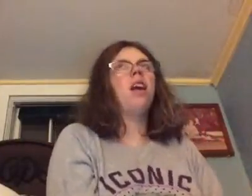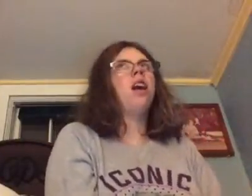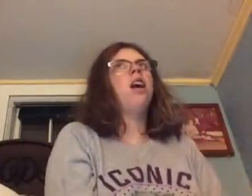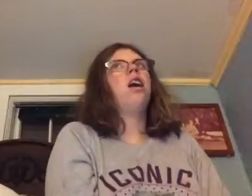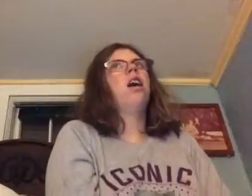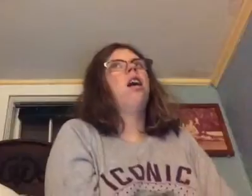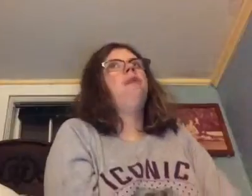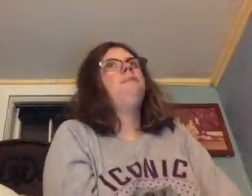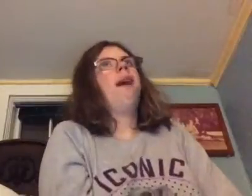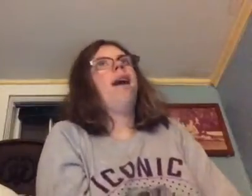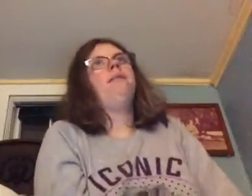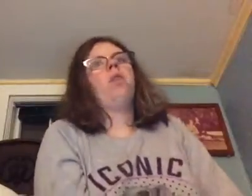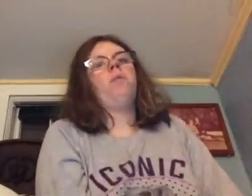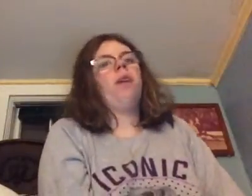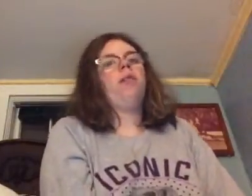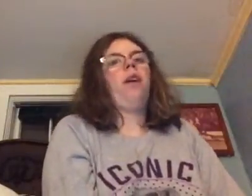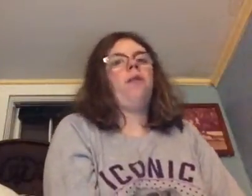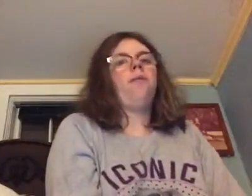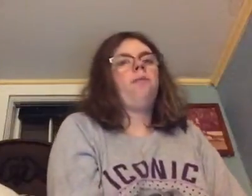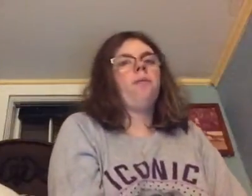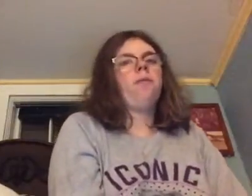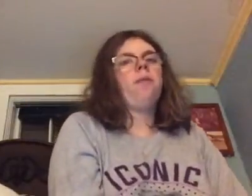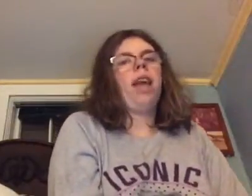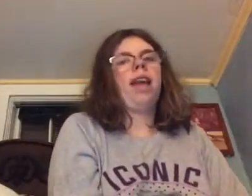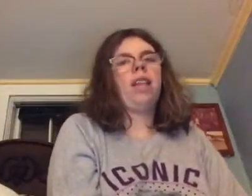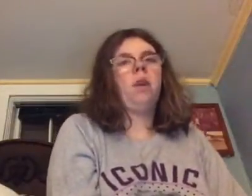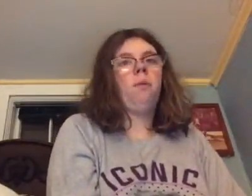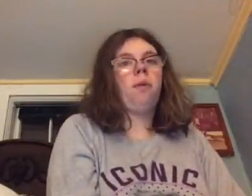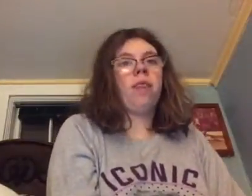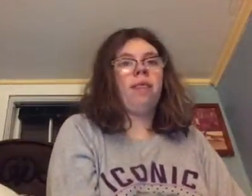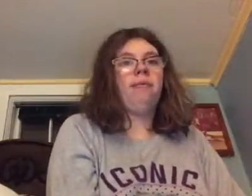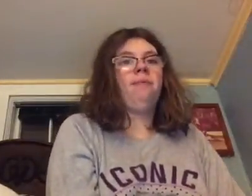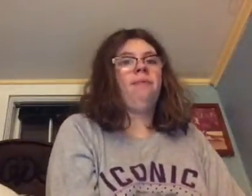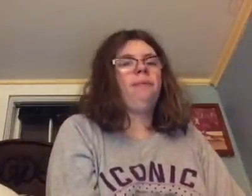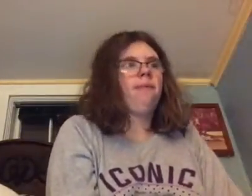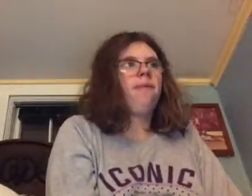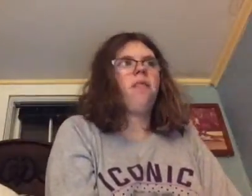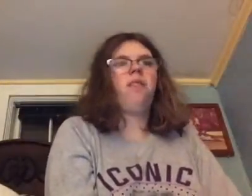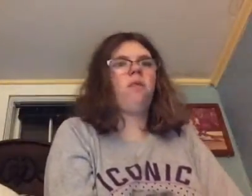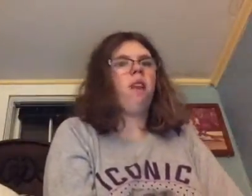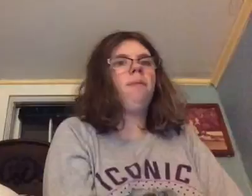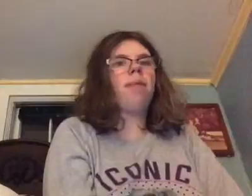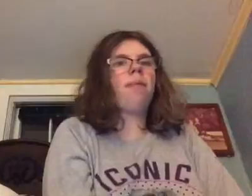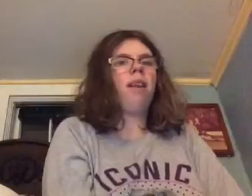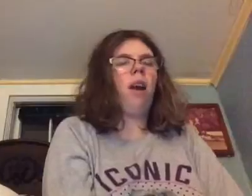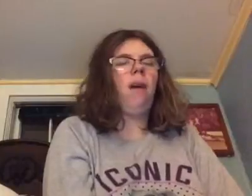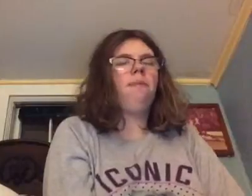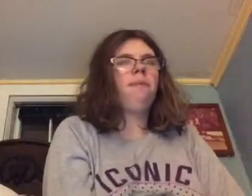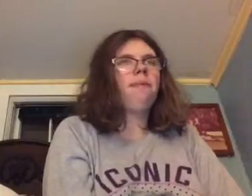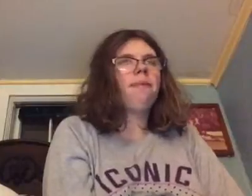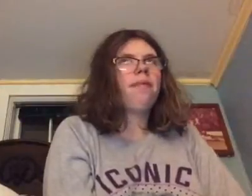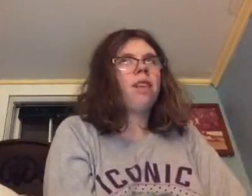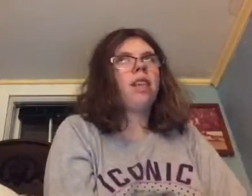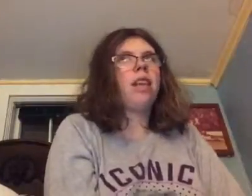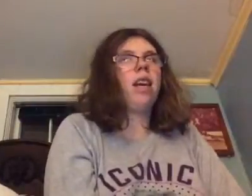But just be yourself and get to know the person. Don't try to be somebody you're not. Because it could